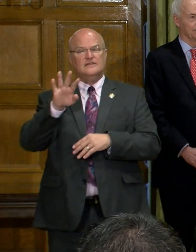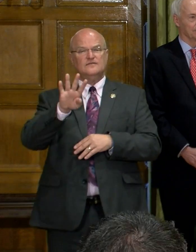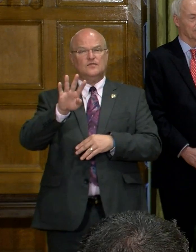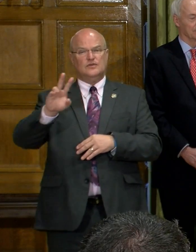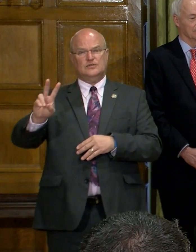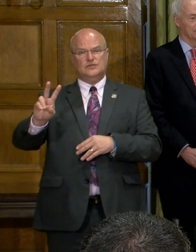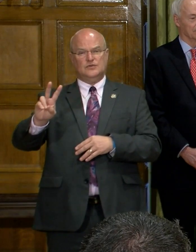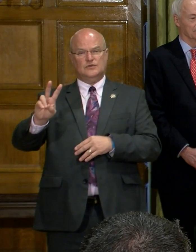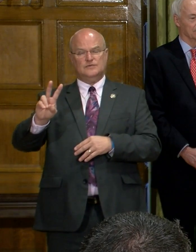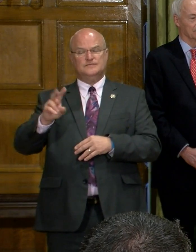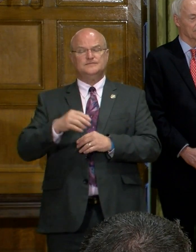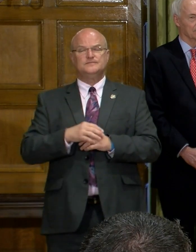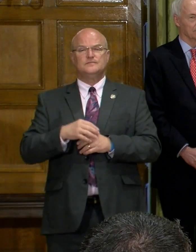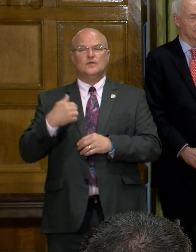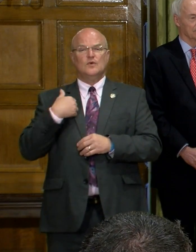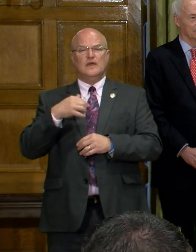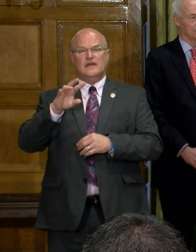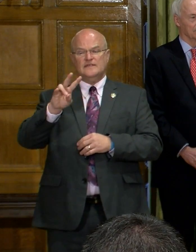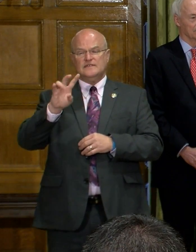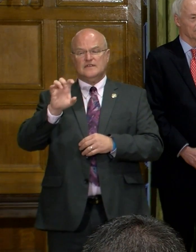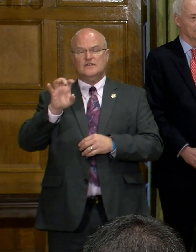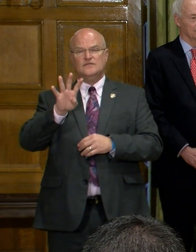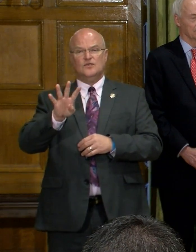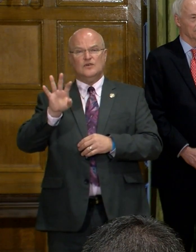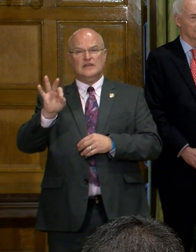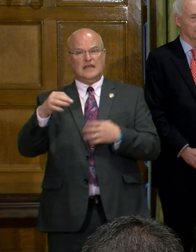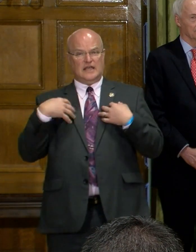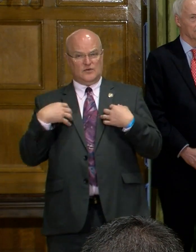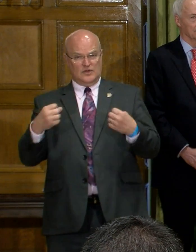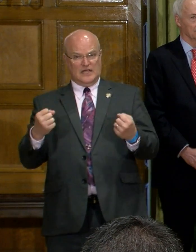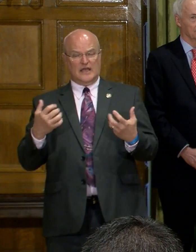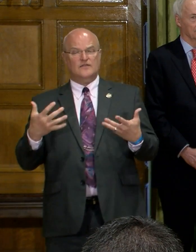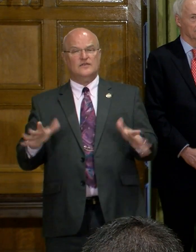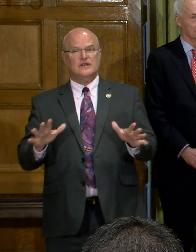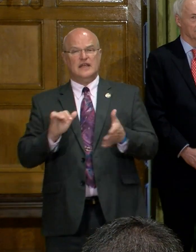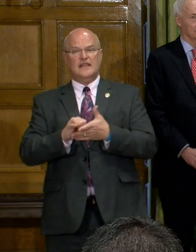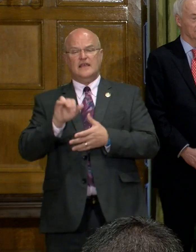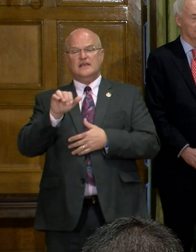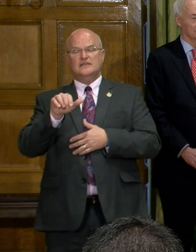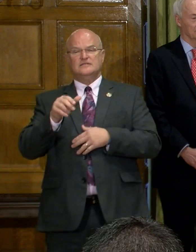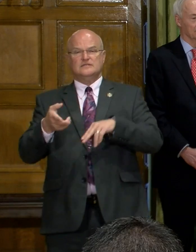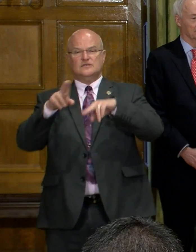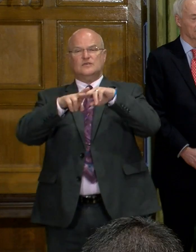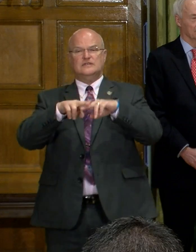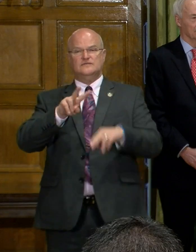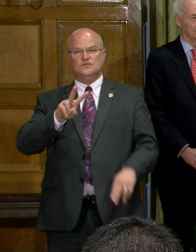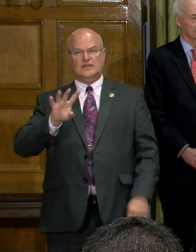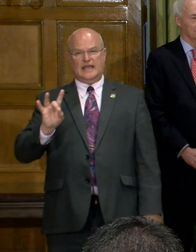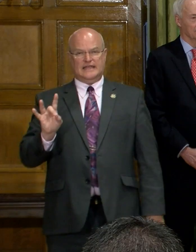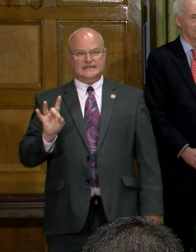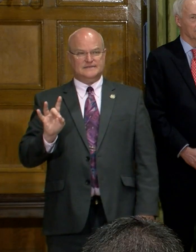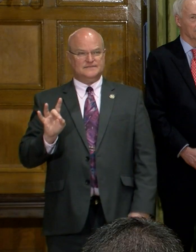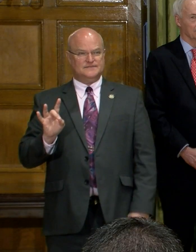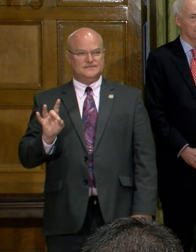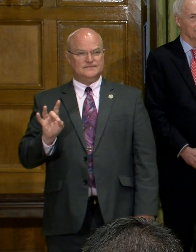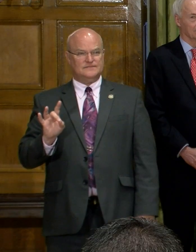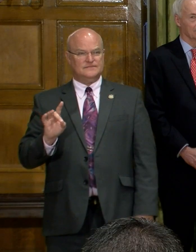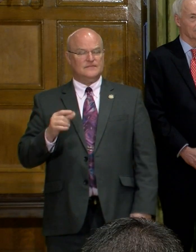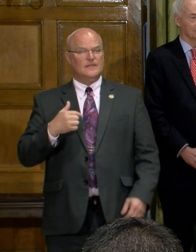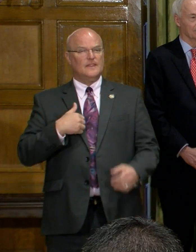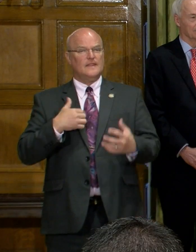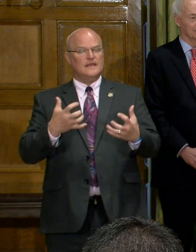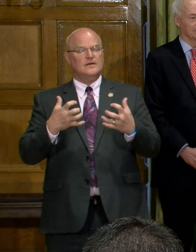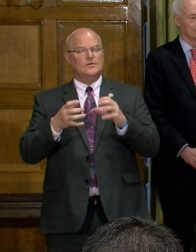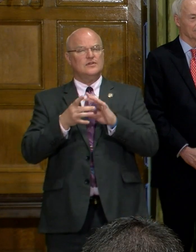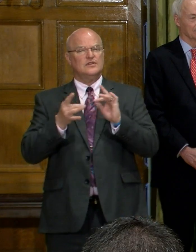42. We have 749 who have recovered. That's 28 more than yesterday. I want to